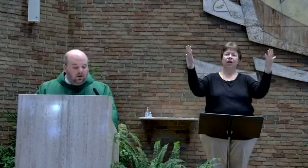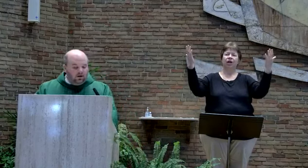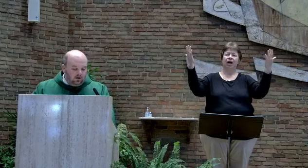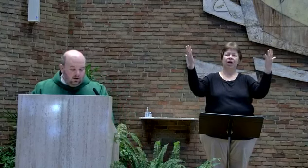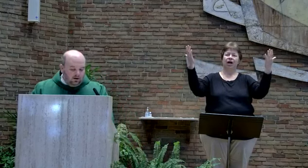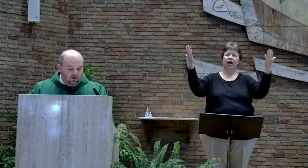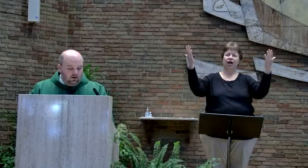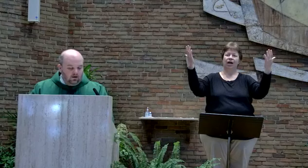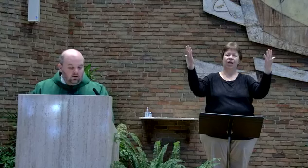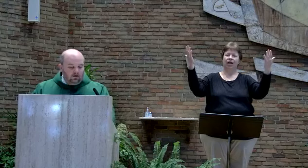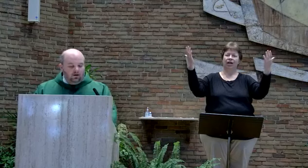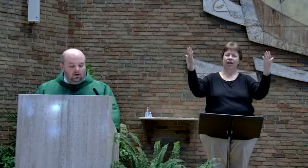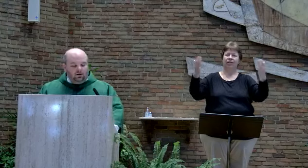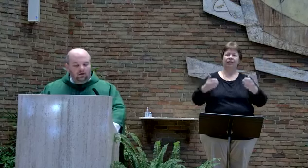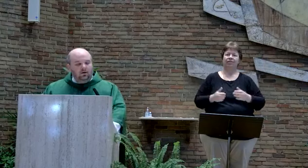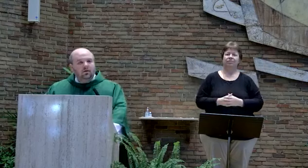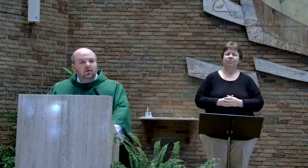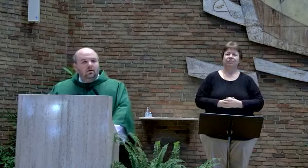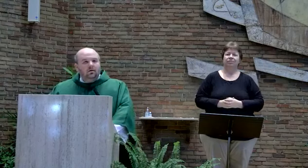alleluia.